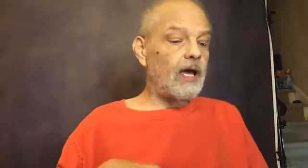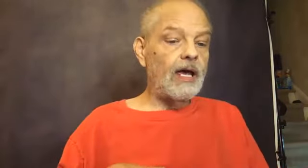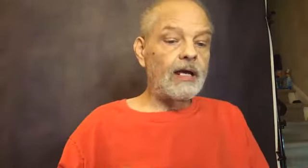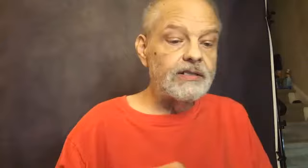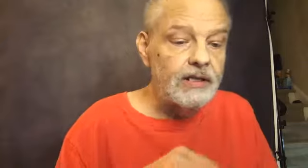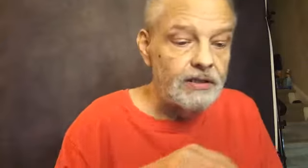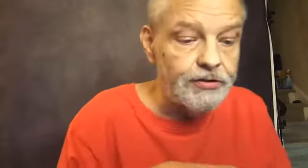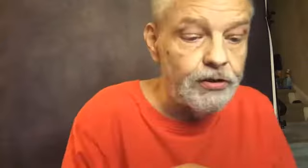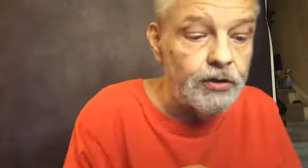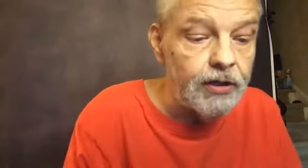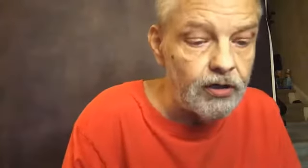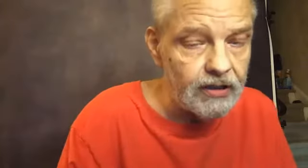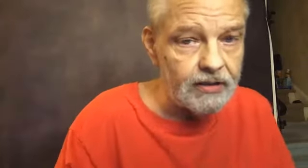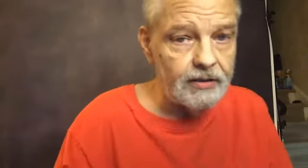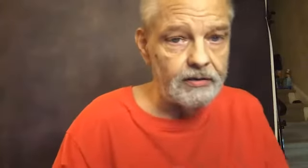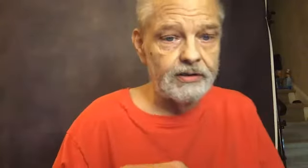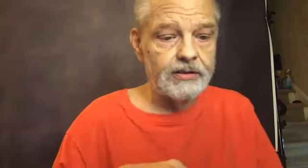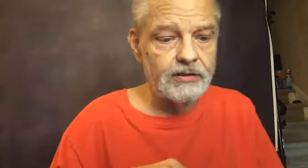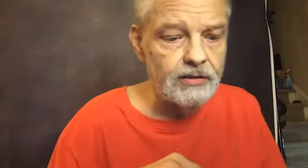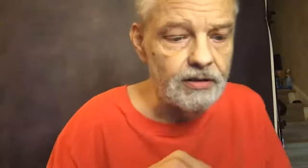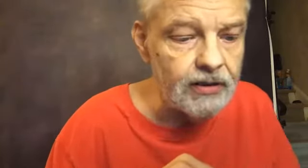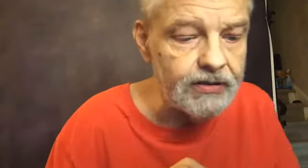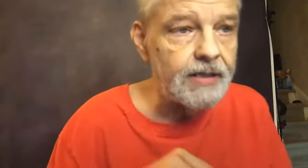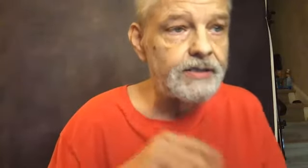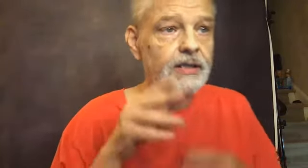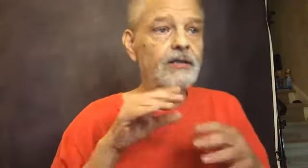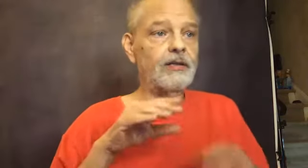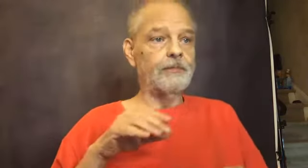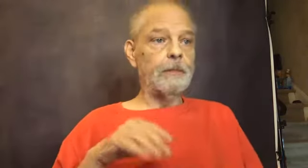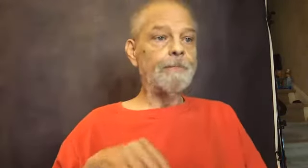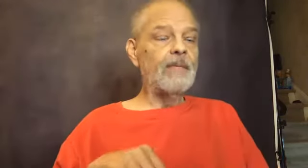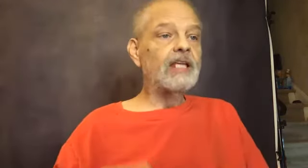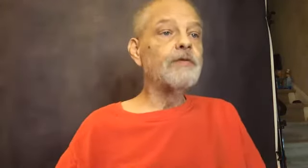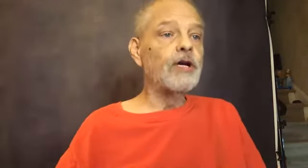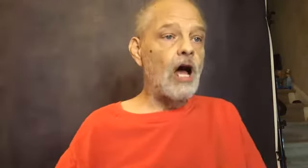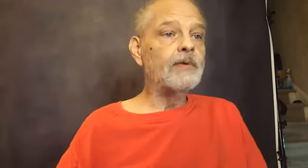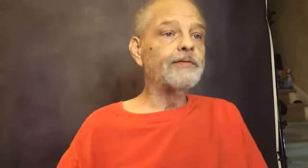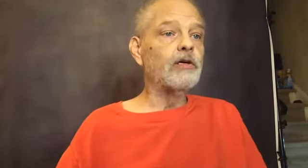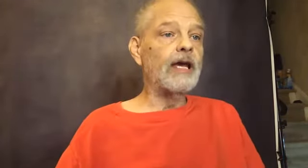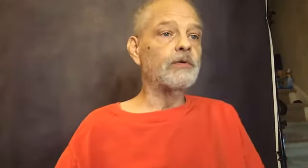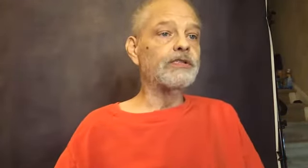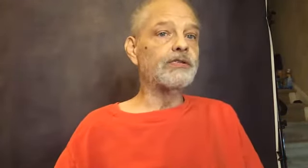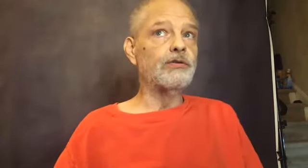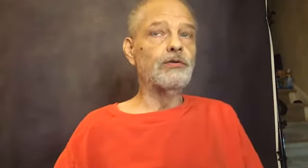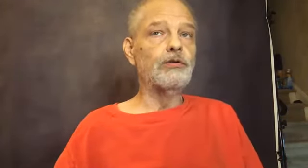And it says, there's a note in here that it says that it's very common for a language to